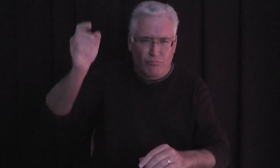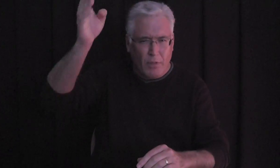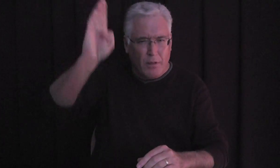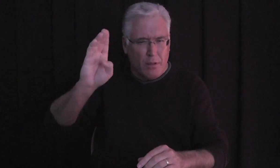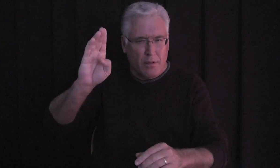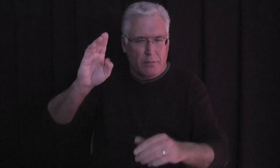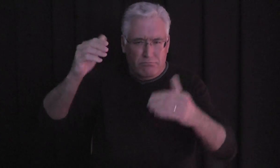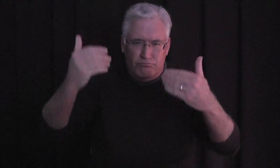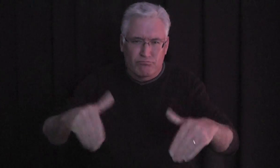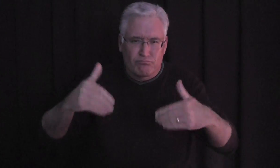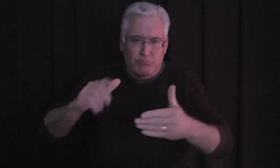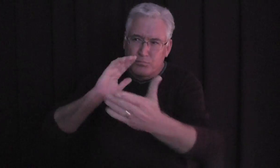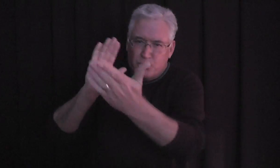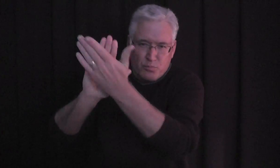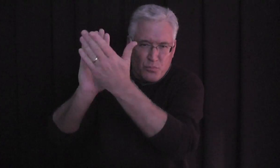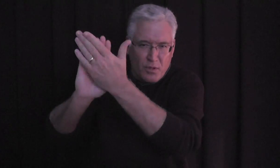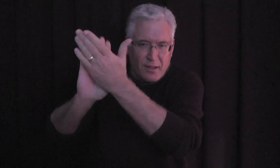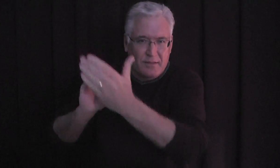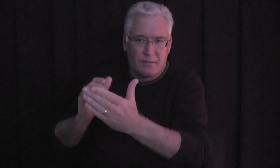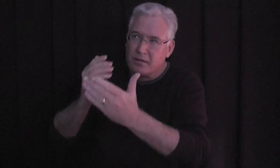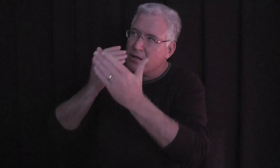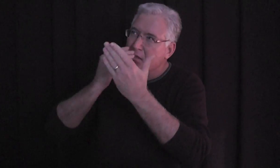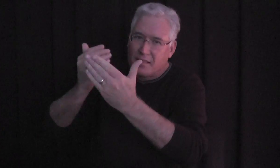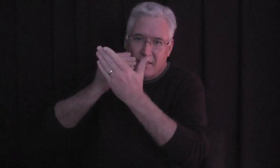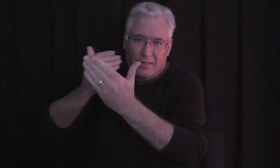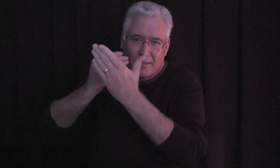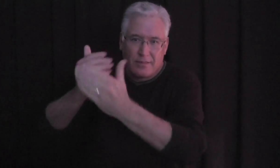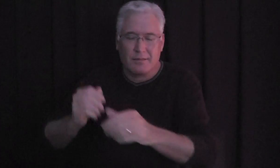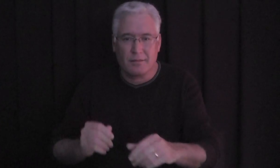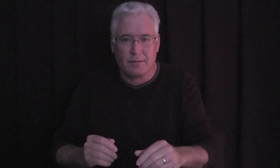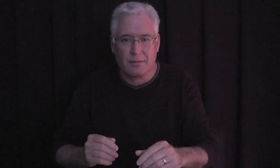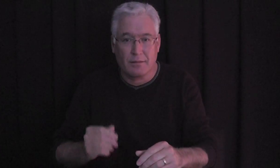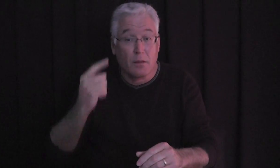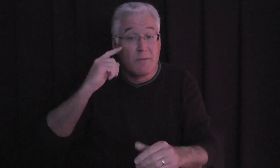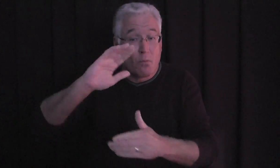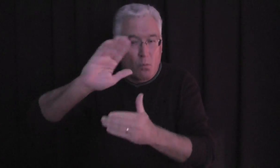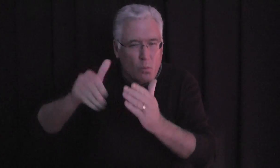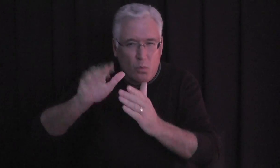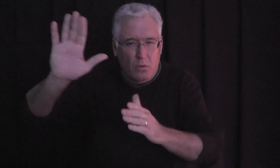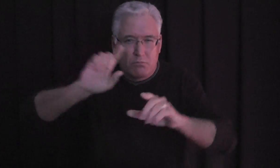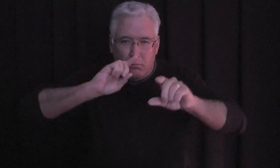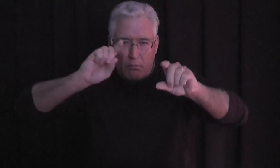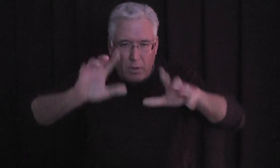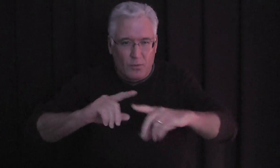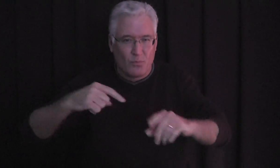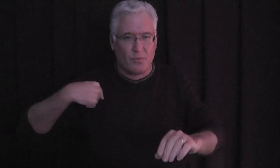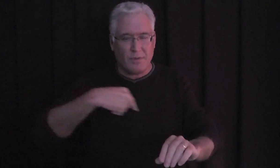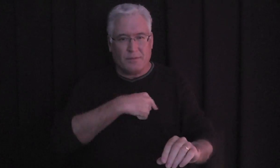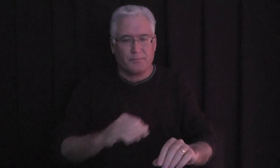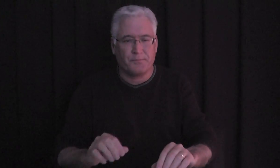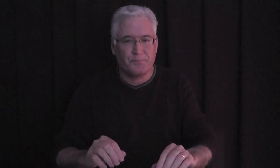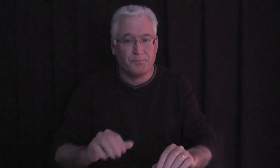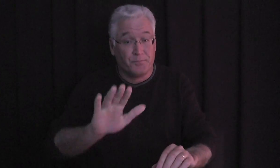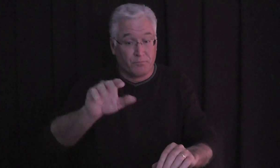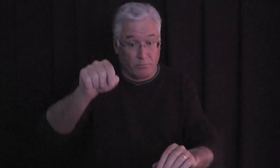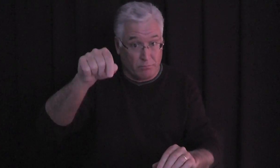We don't think about giving God the praise, and we should. We should praise him and thank him, for all of the blessings that he's given